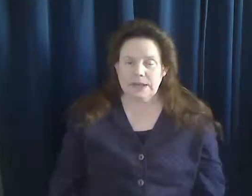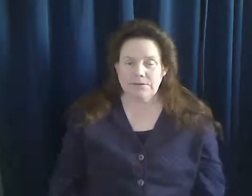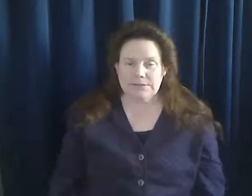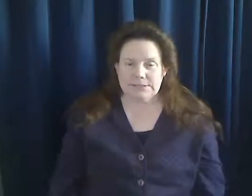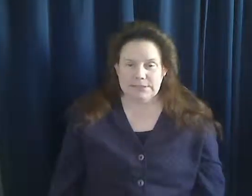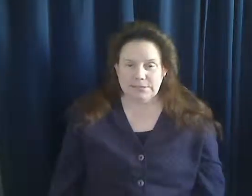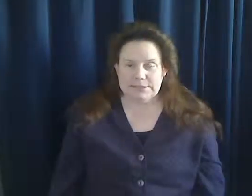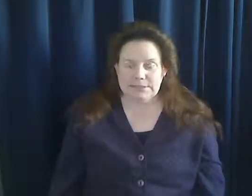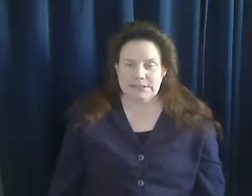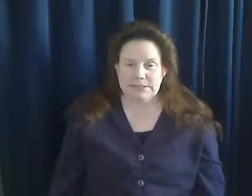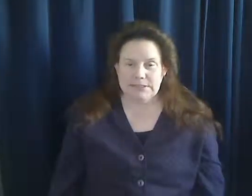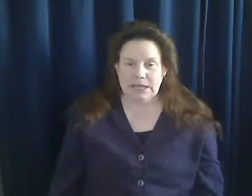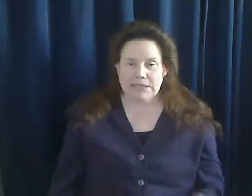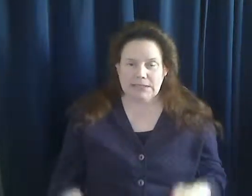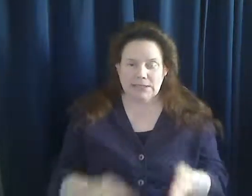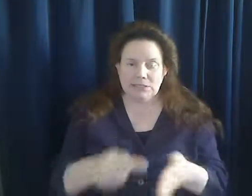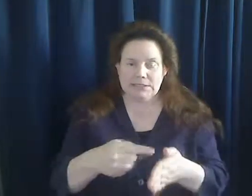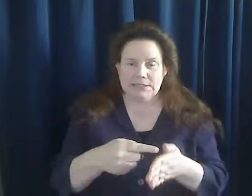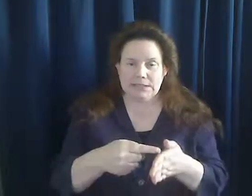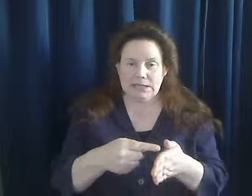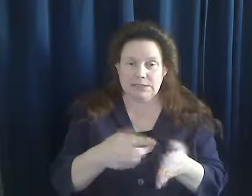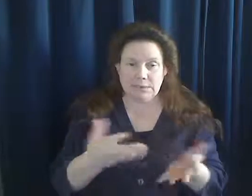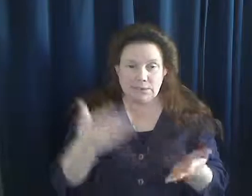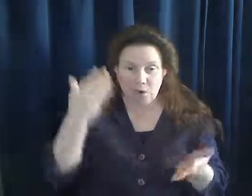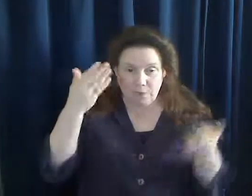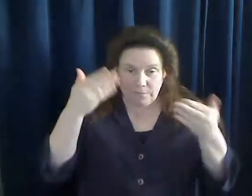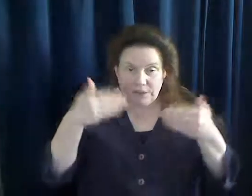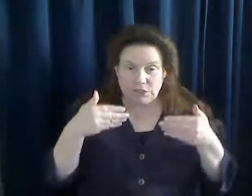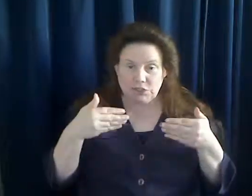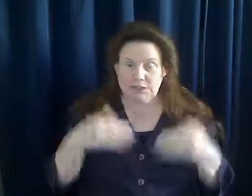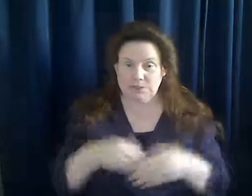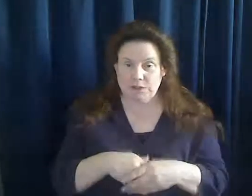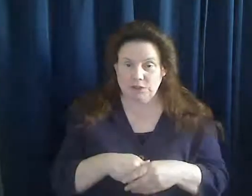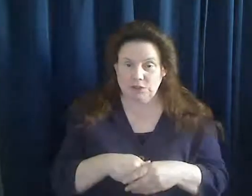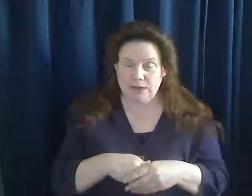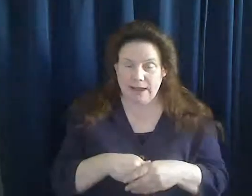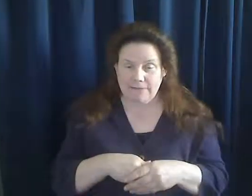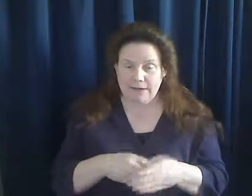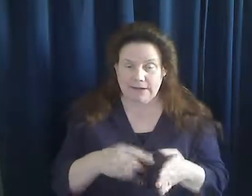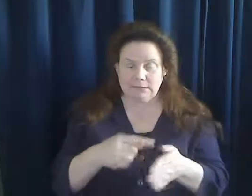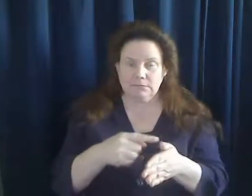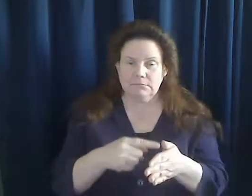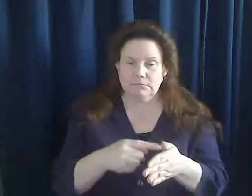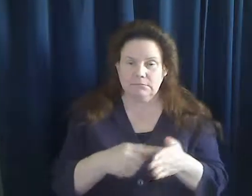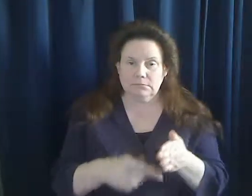And there's a difference in signing just the signs with no facial expression or affect.